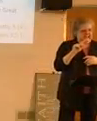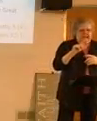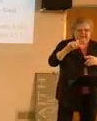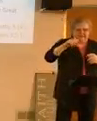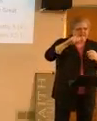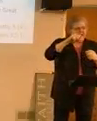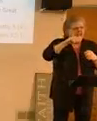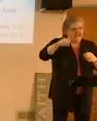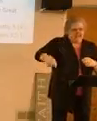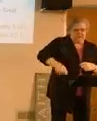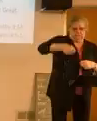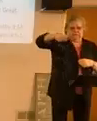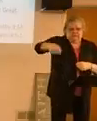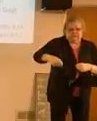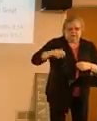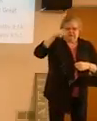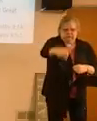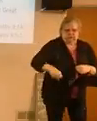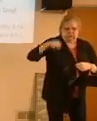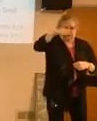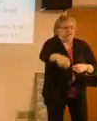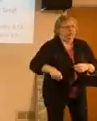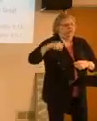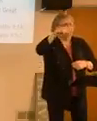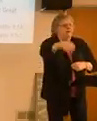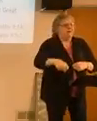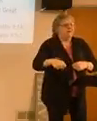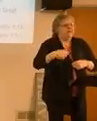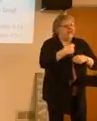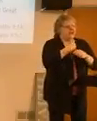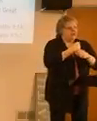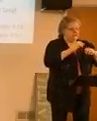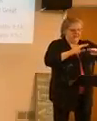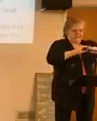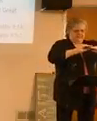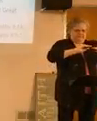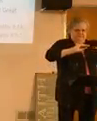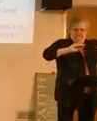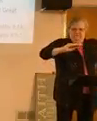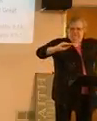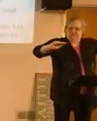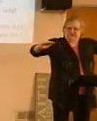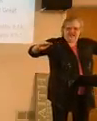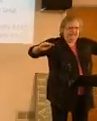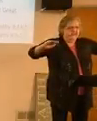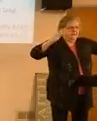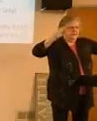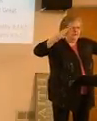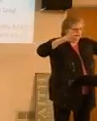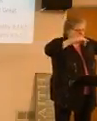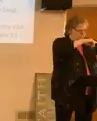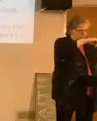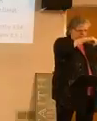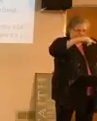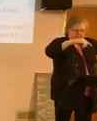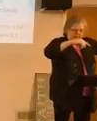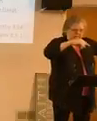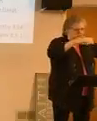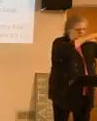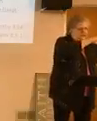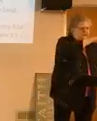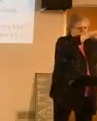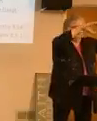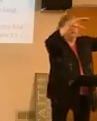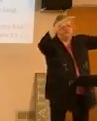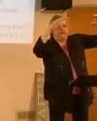there was a handle and then you prepared this thing called a stencil. and you wrapped this stencil around